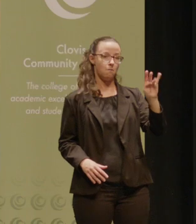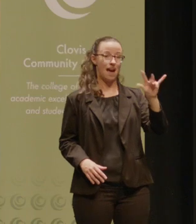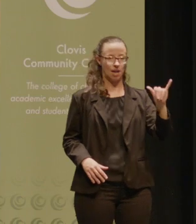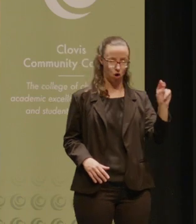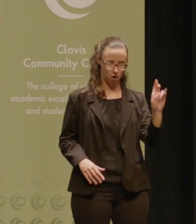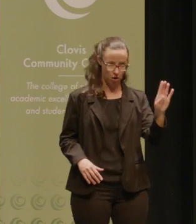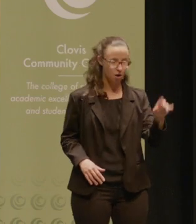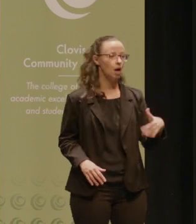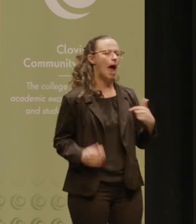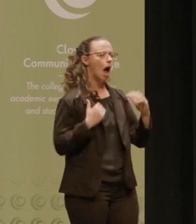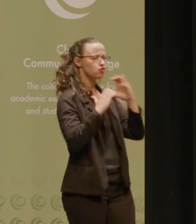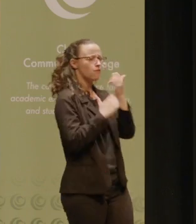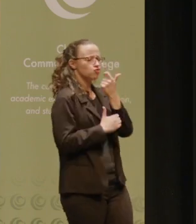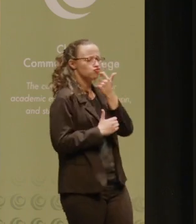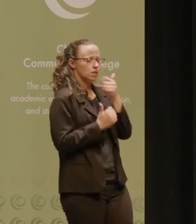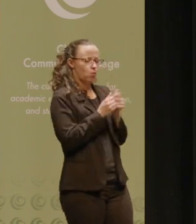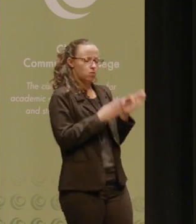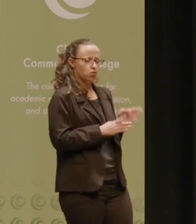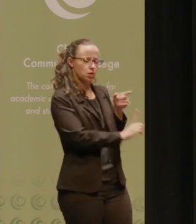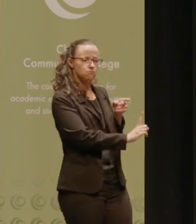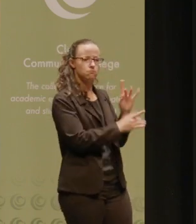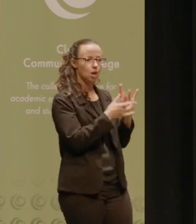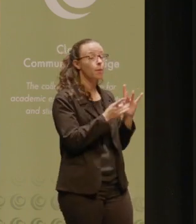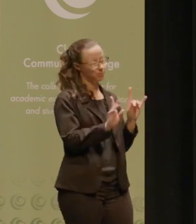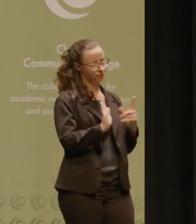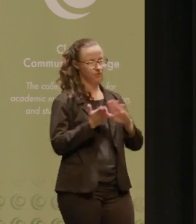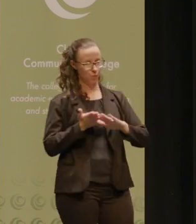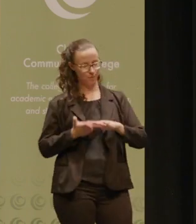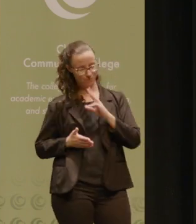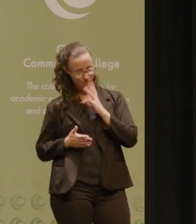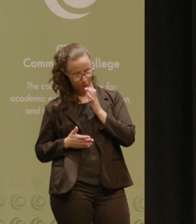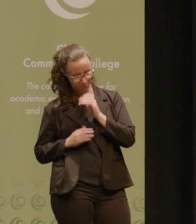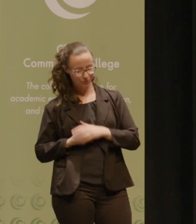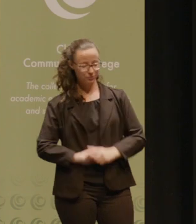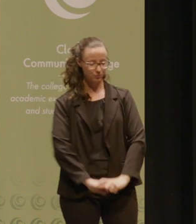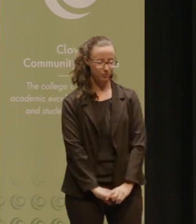had a conversation recently with somebody who said, I have to take a drink for this, hold on.